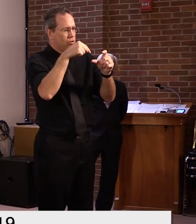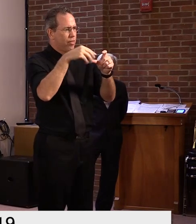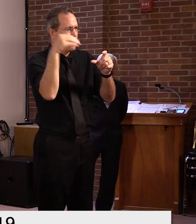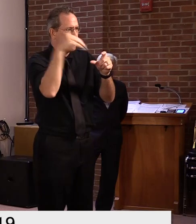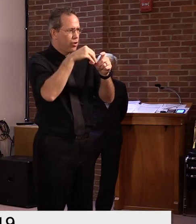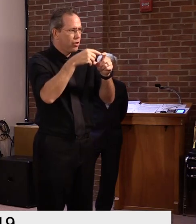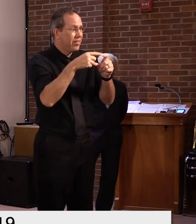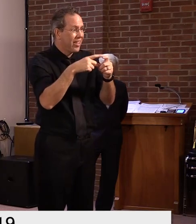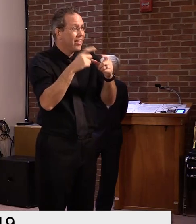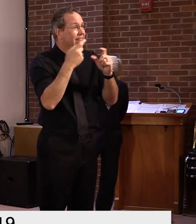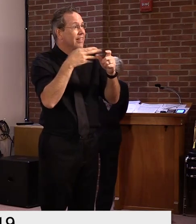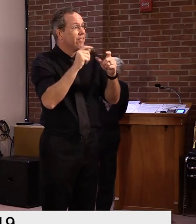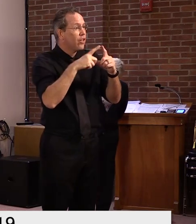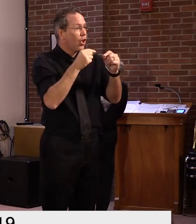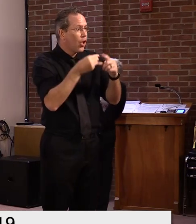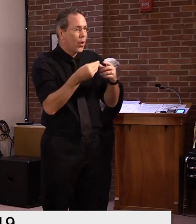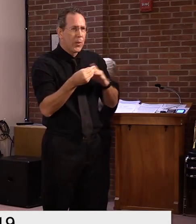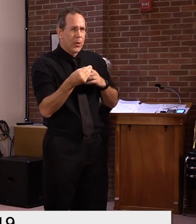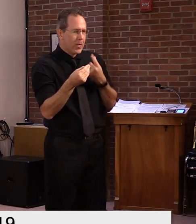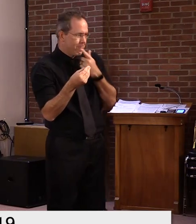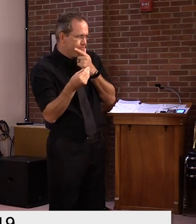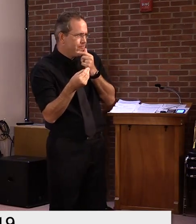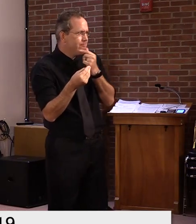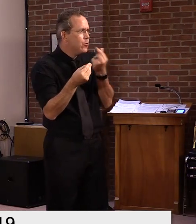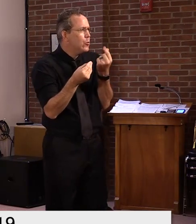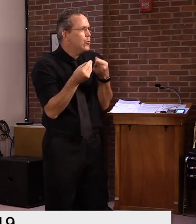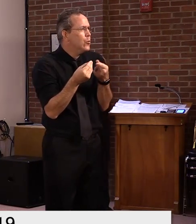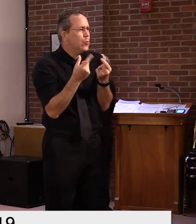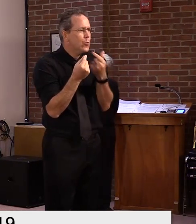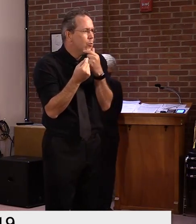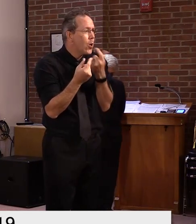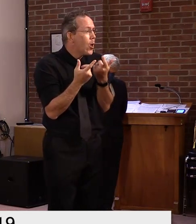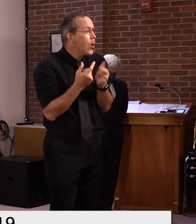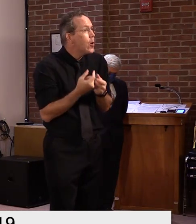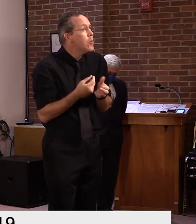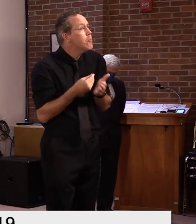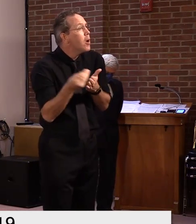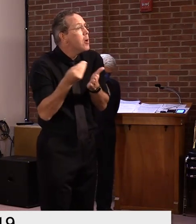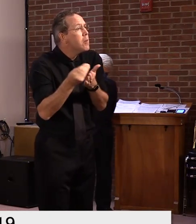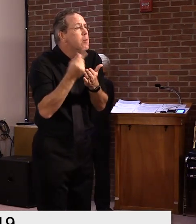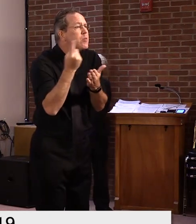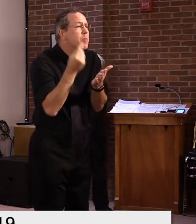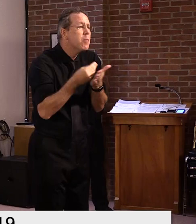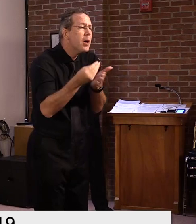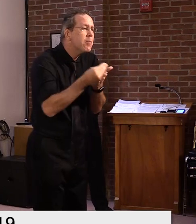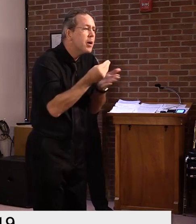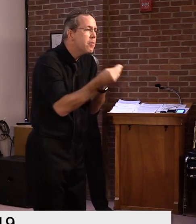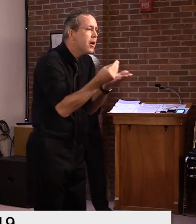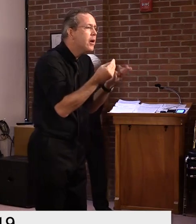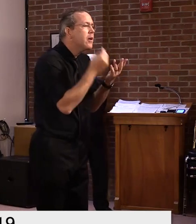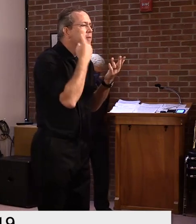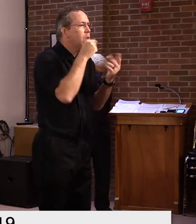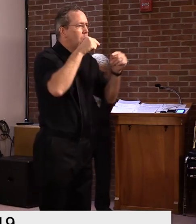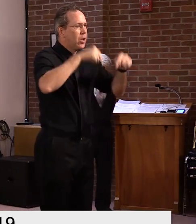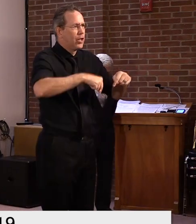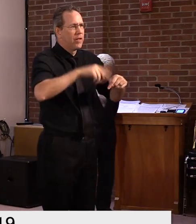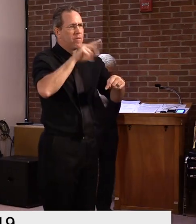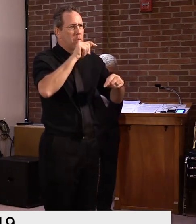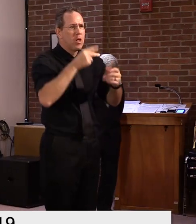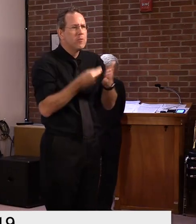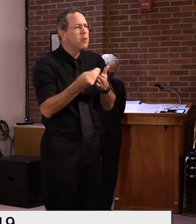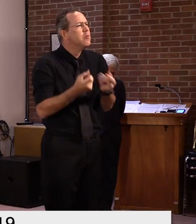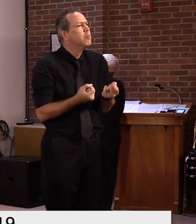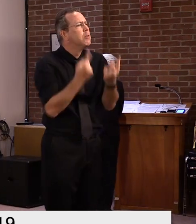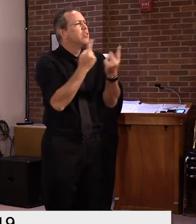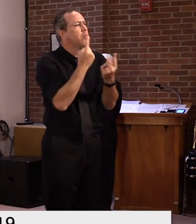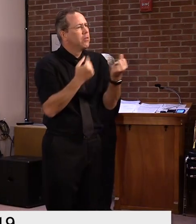power into the hands of Vermonters while ensuring that that money is invested back into local businesses. So